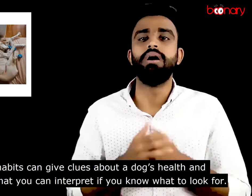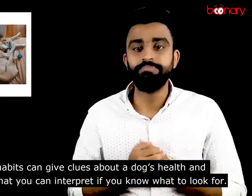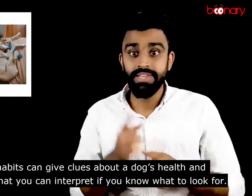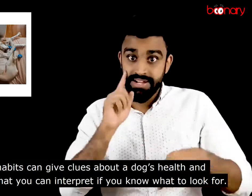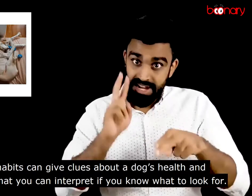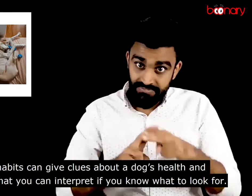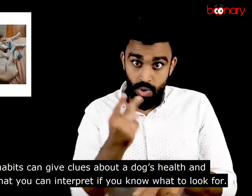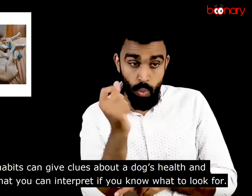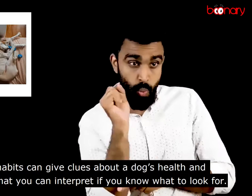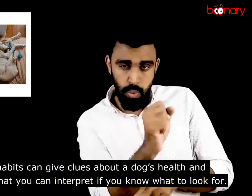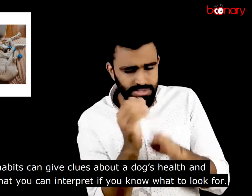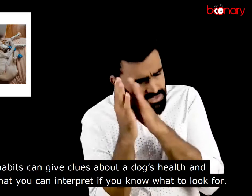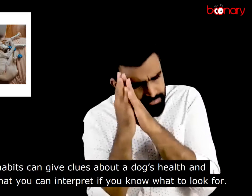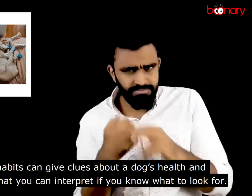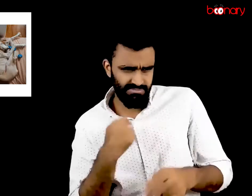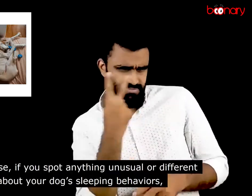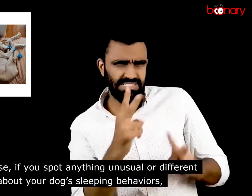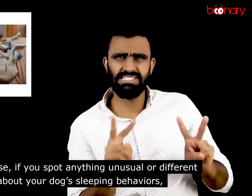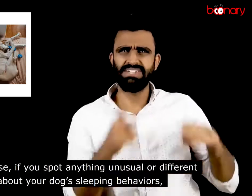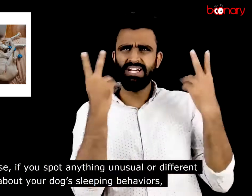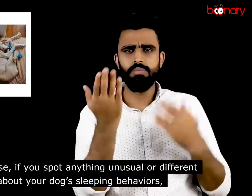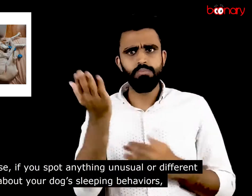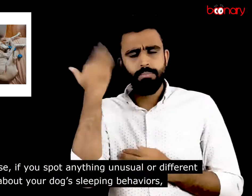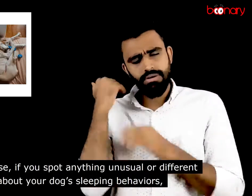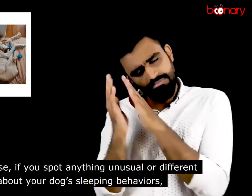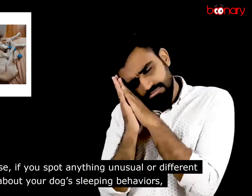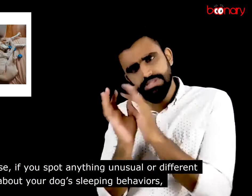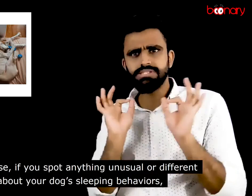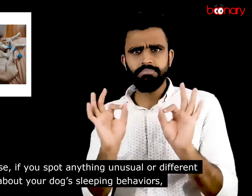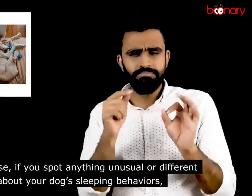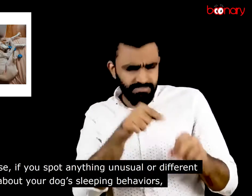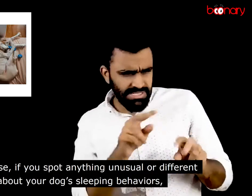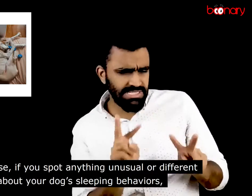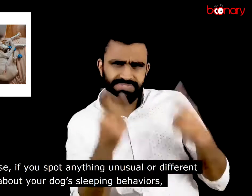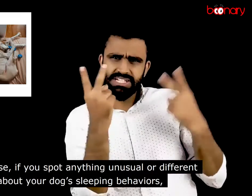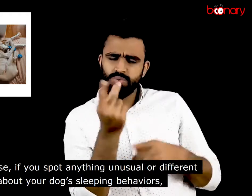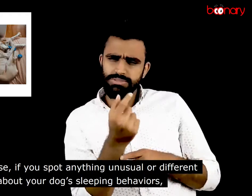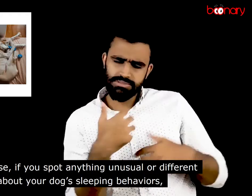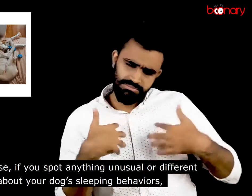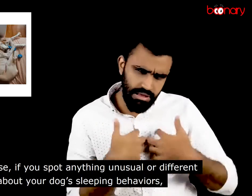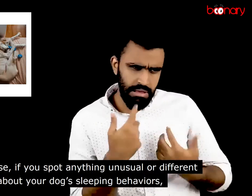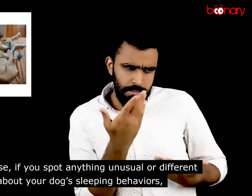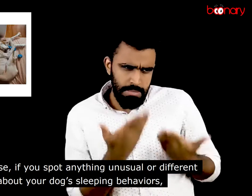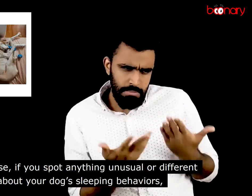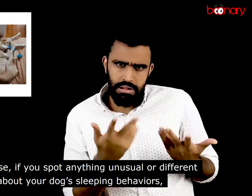interpret if you know what to look for. Of course, if you spot anything unusual